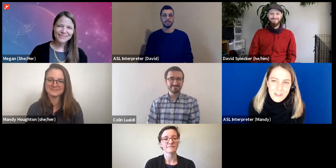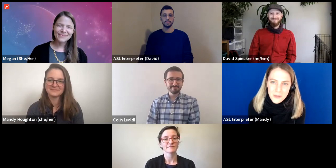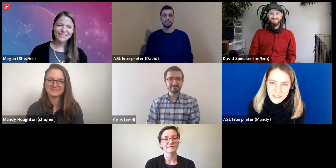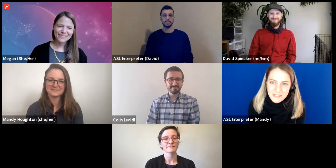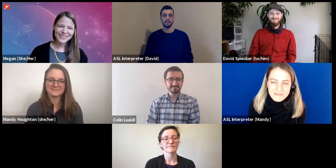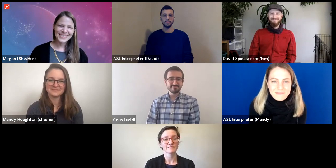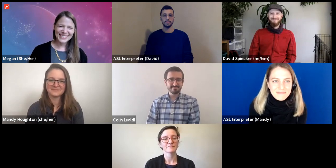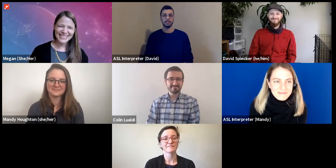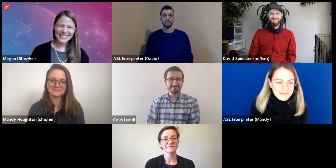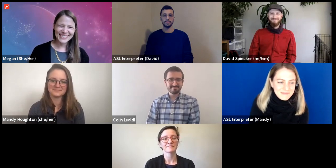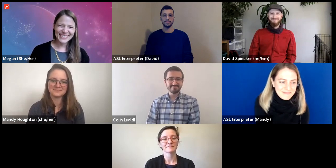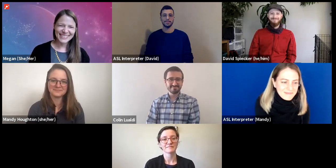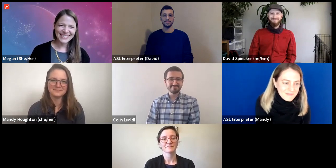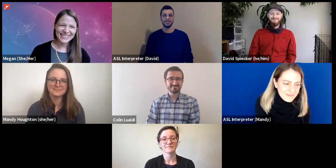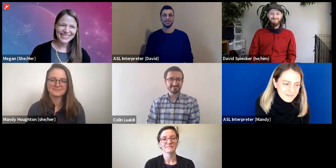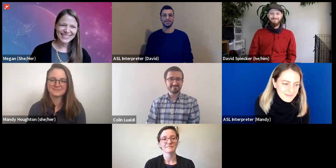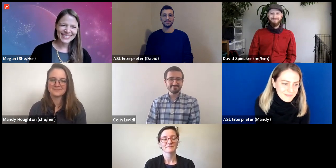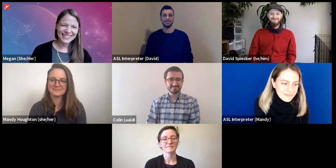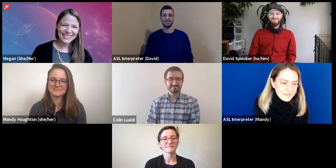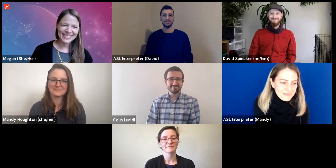make it all the more fun.